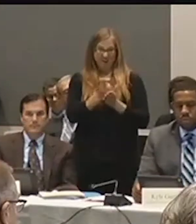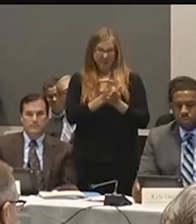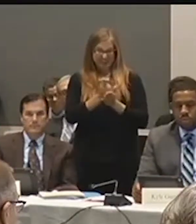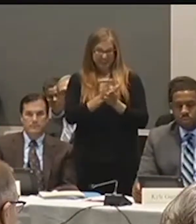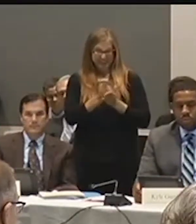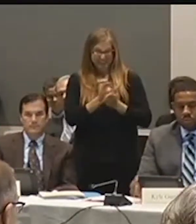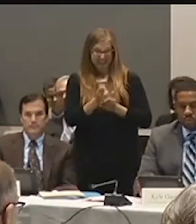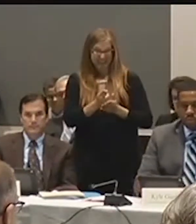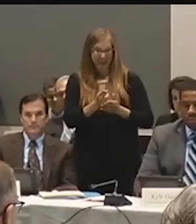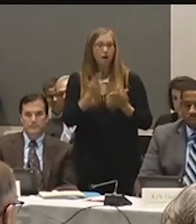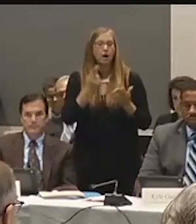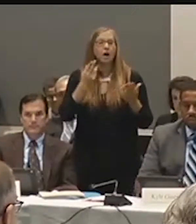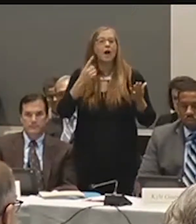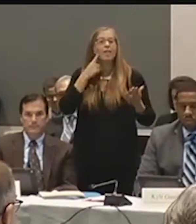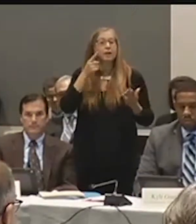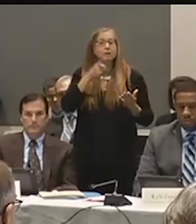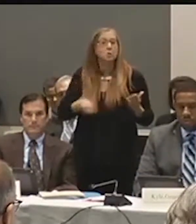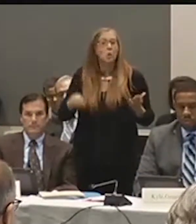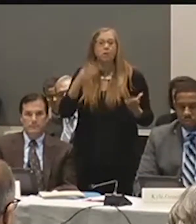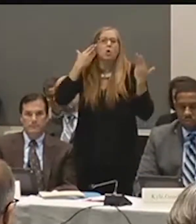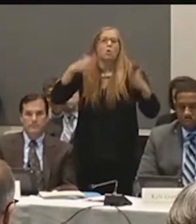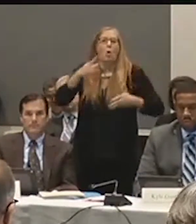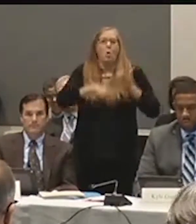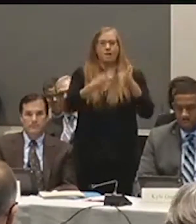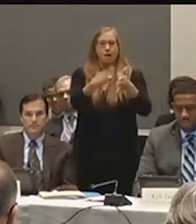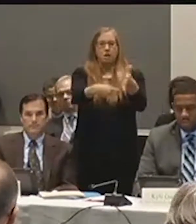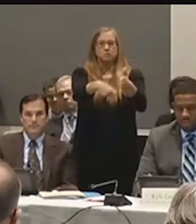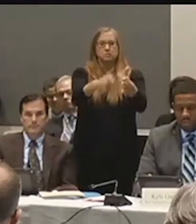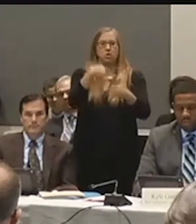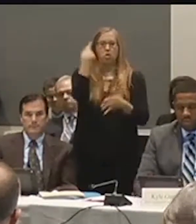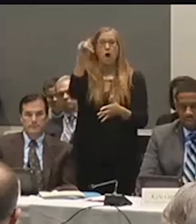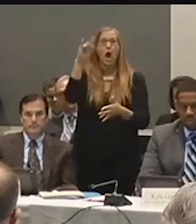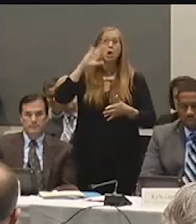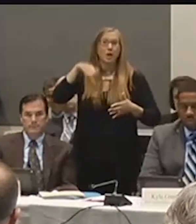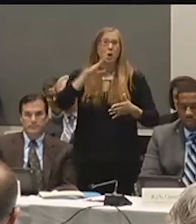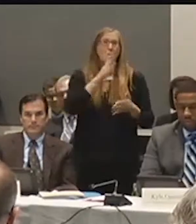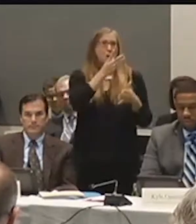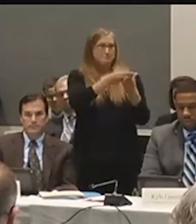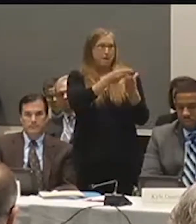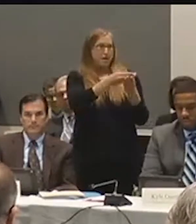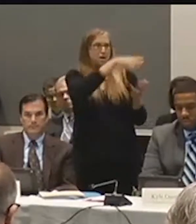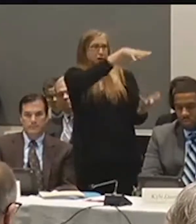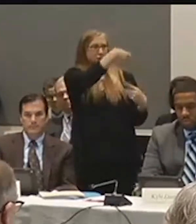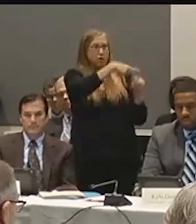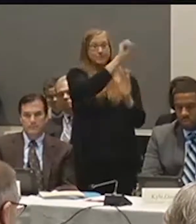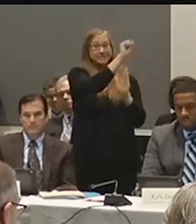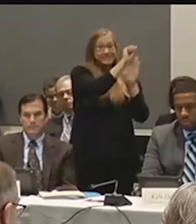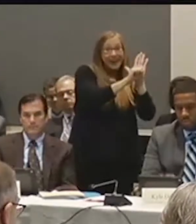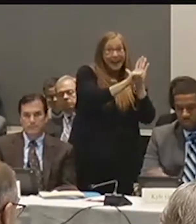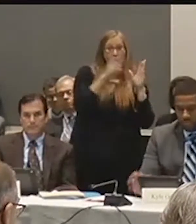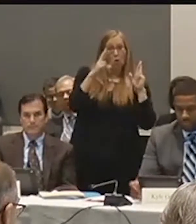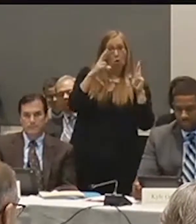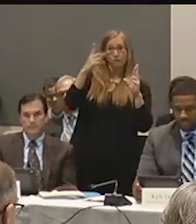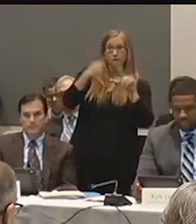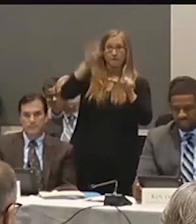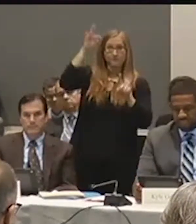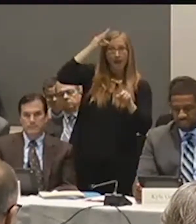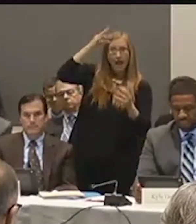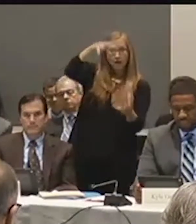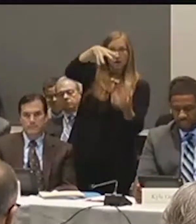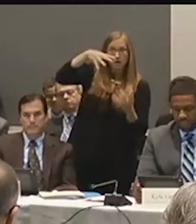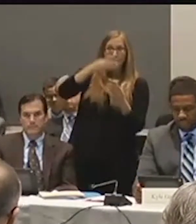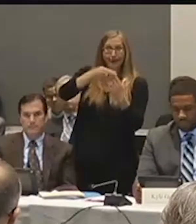what it's ultimately going to be. We know that there's going to be dollars coming in from the state, hopefully from the federal government. And